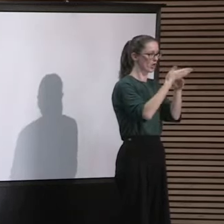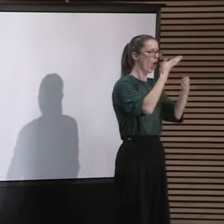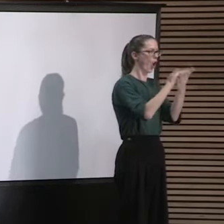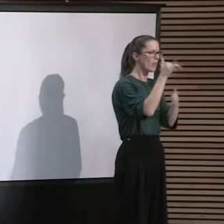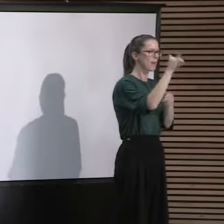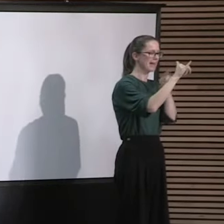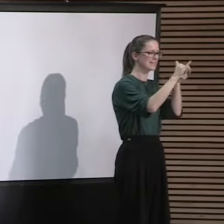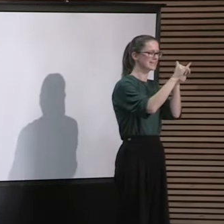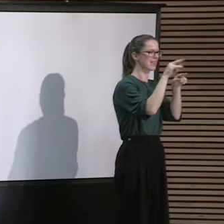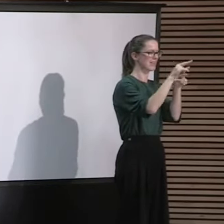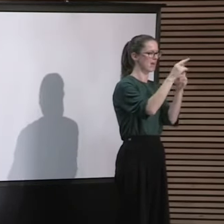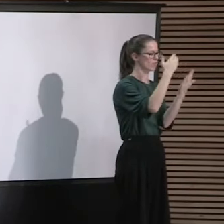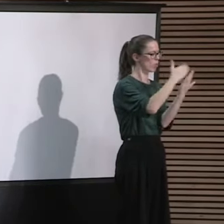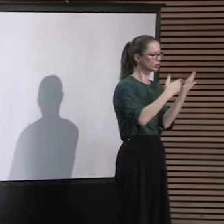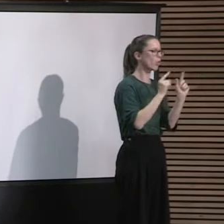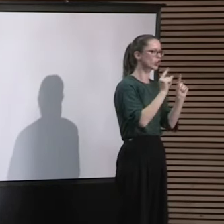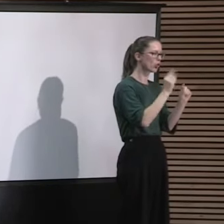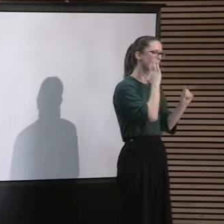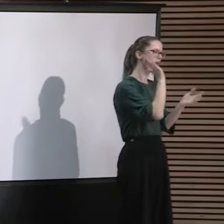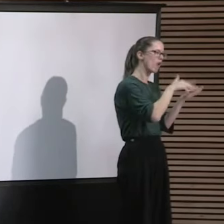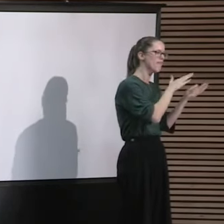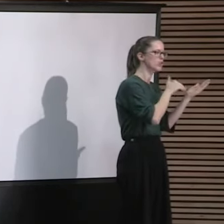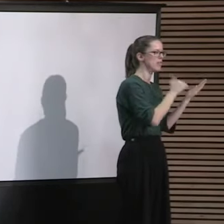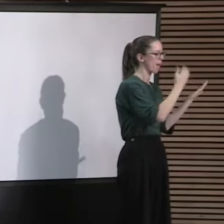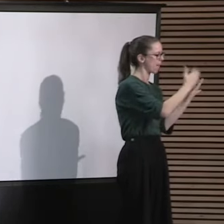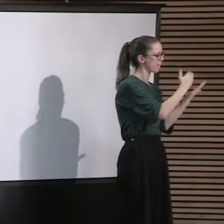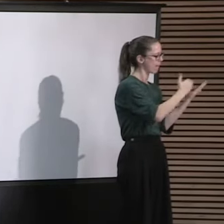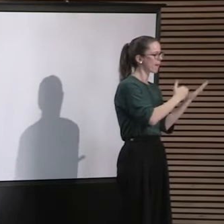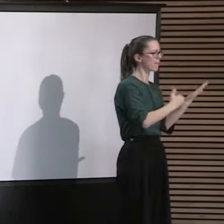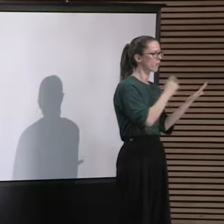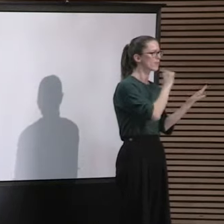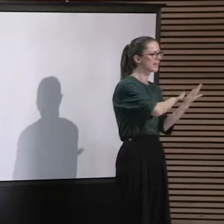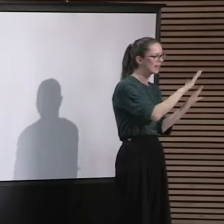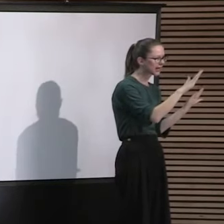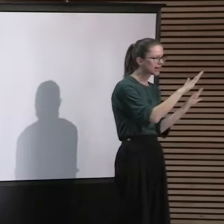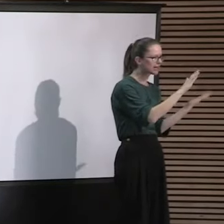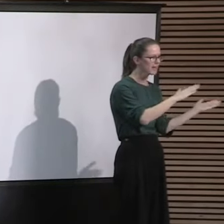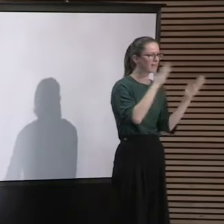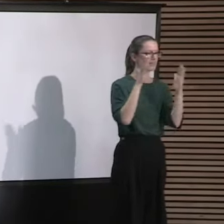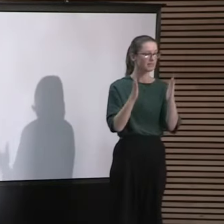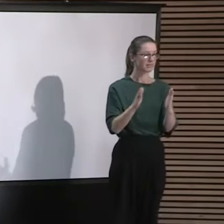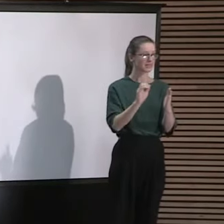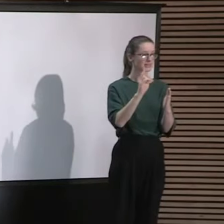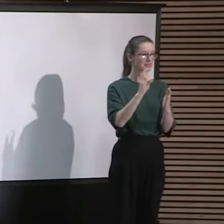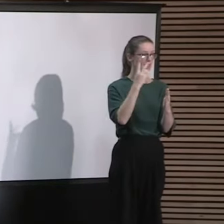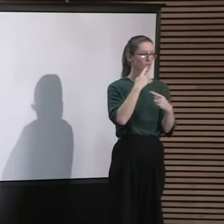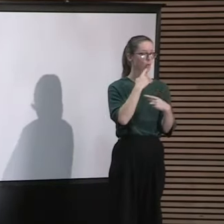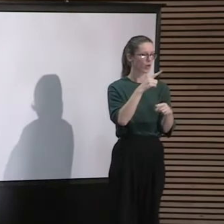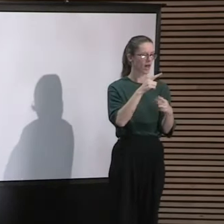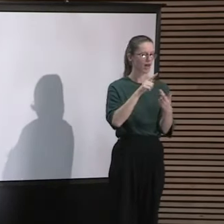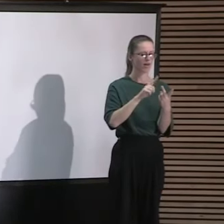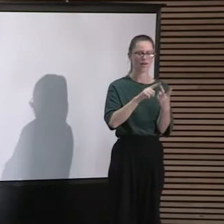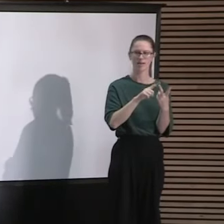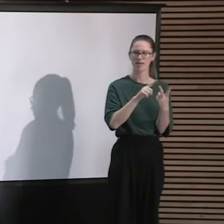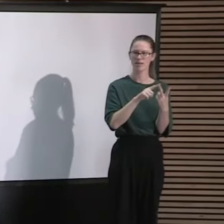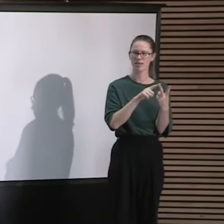lot of questions about it. So formalising that in an order will make it much more transparent to people. And the second will be